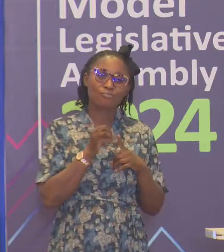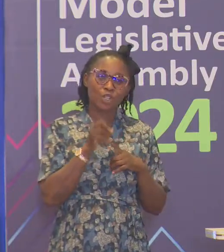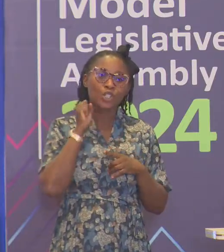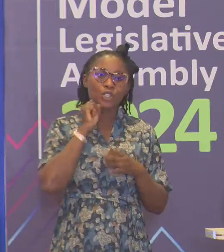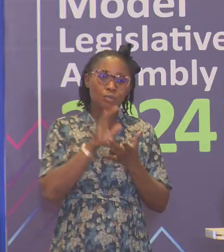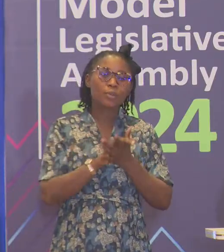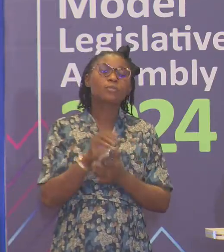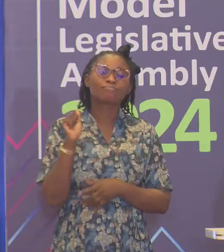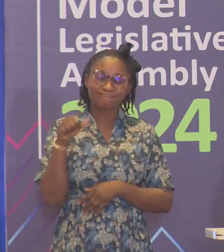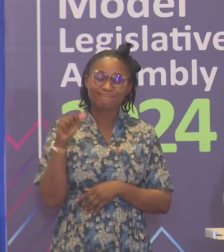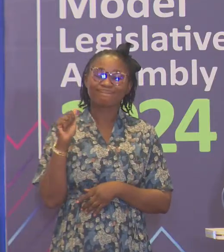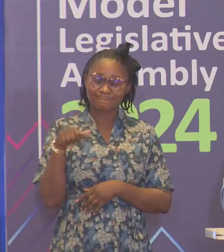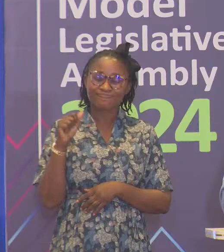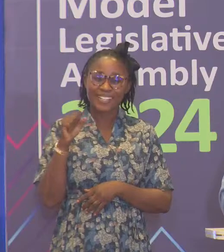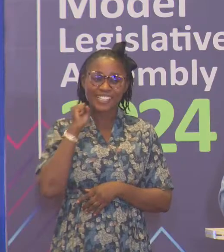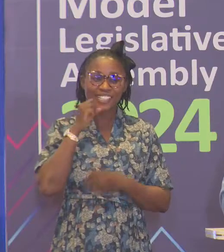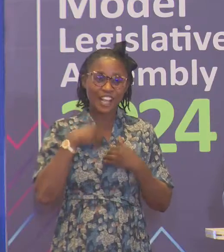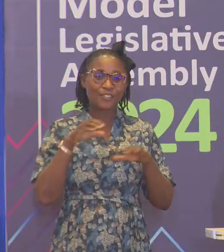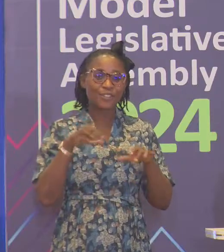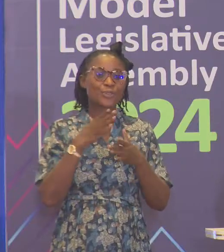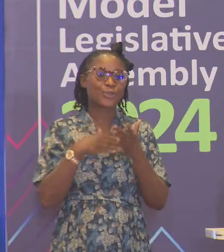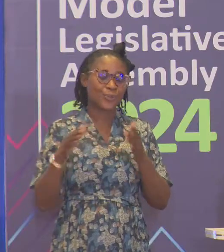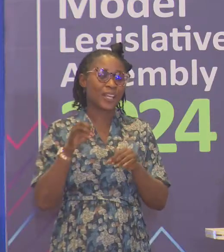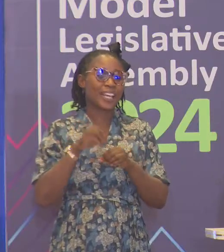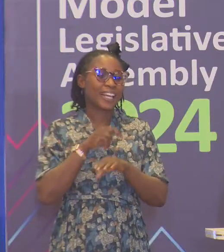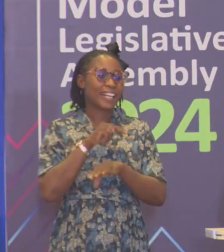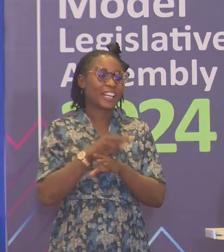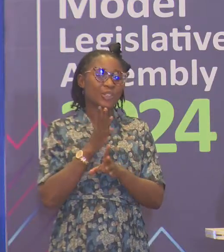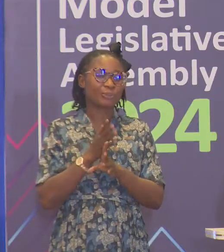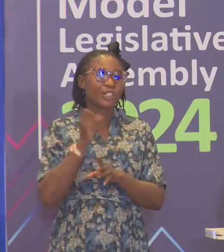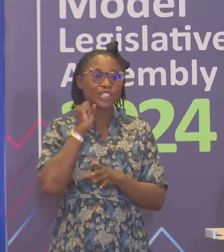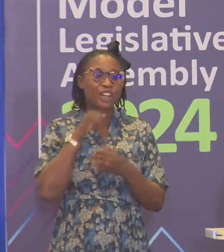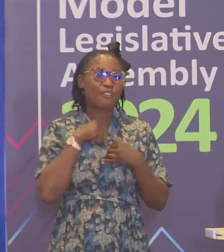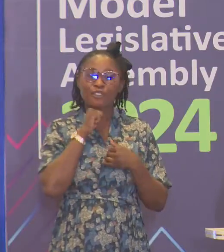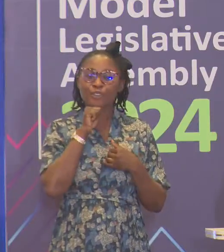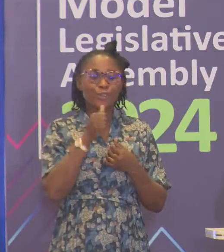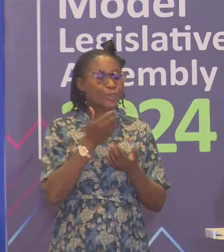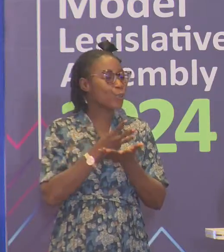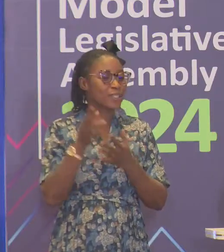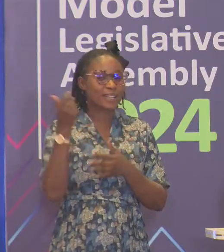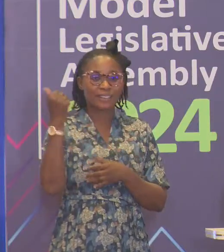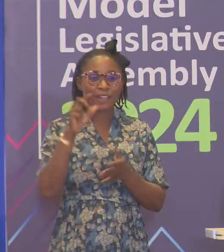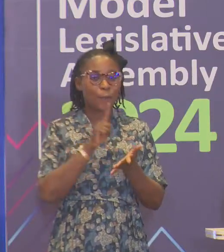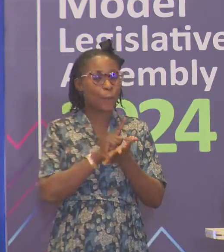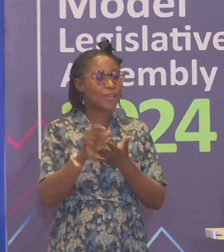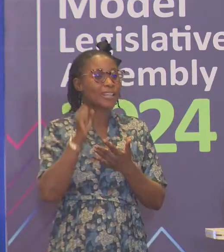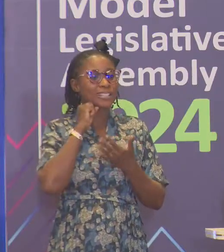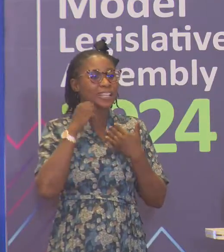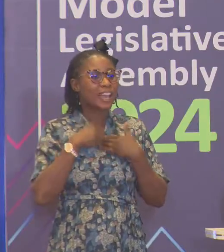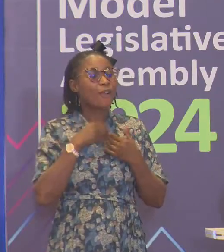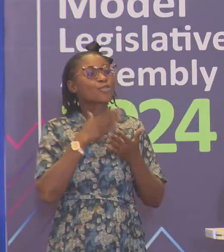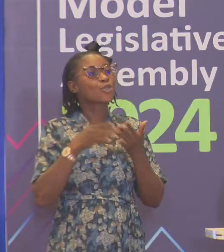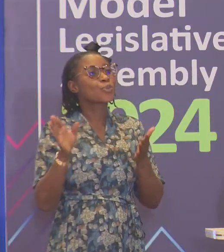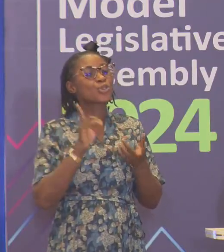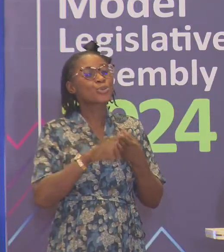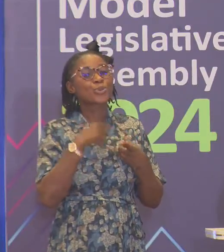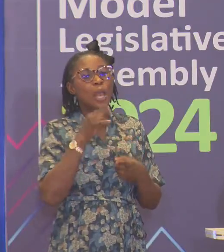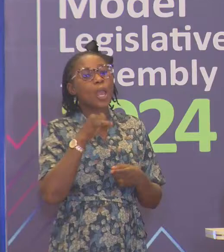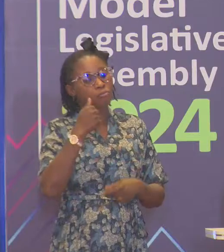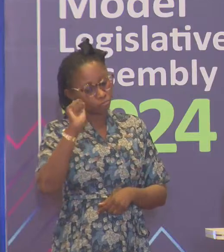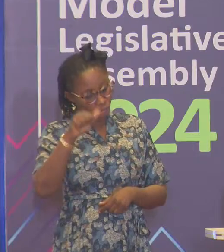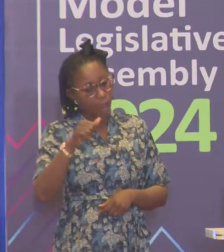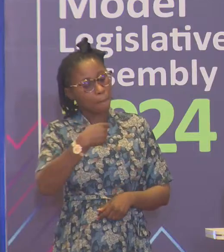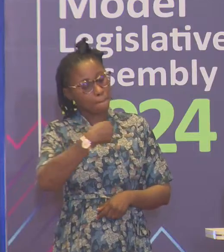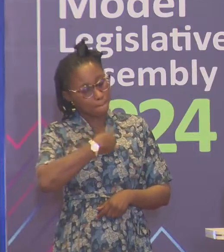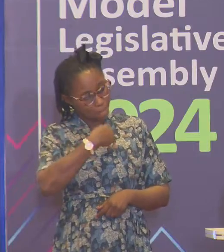believes, yes, at least she did something in the national. She has not just wasted the 10 weeks. She has something to say, yes, I did